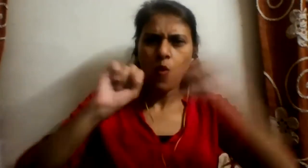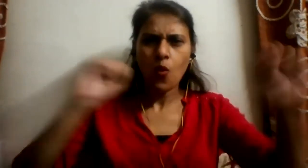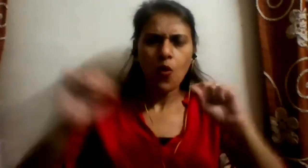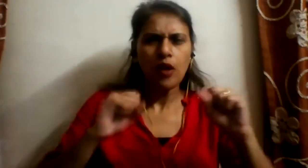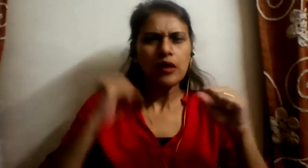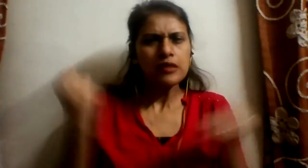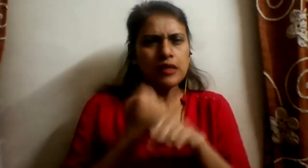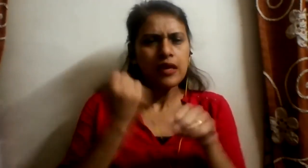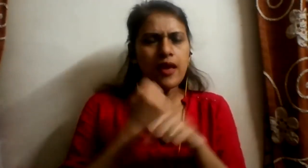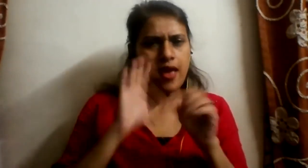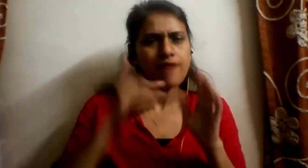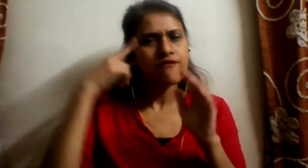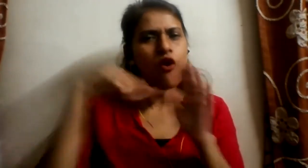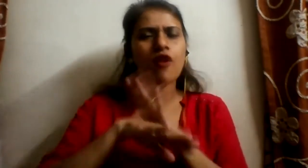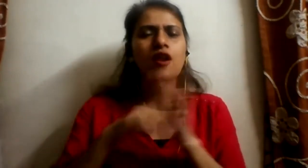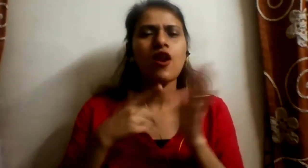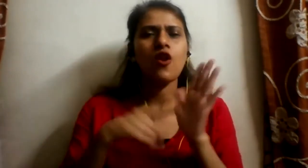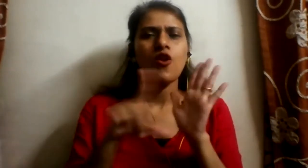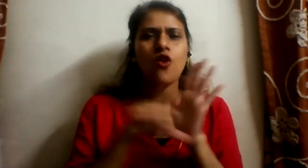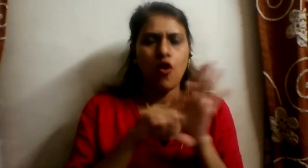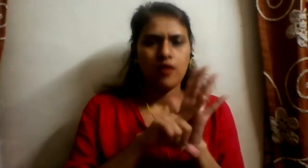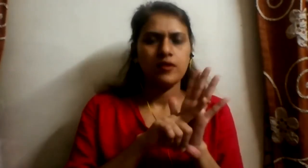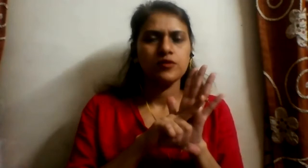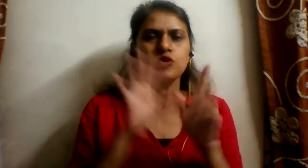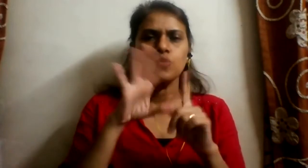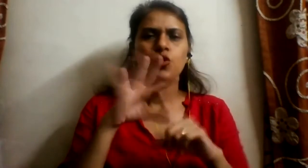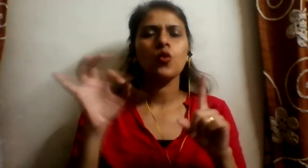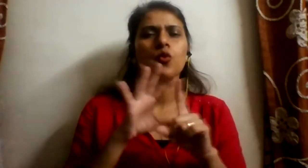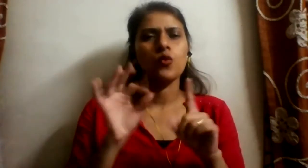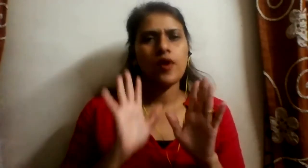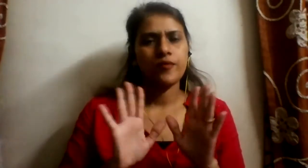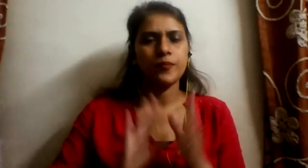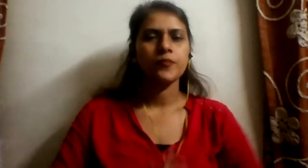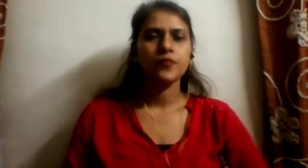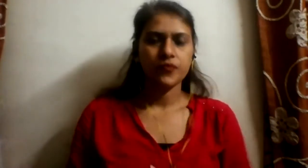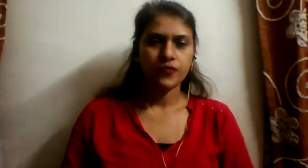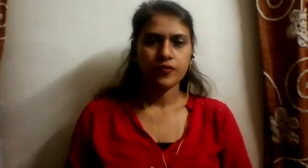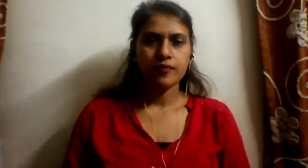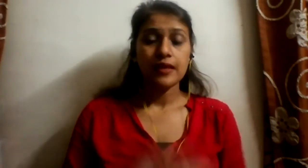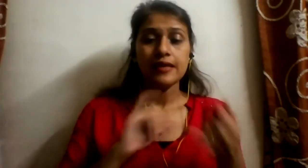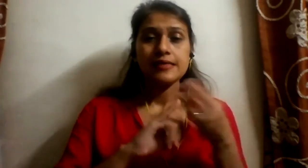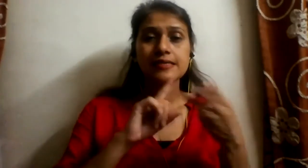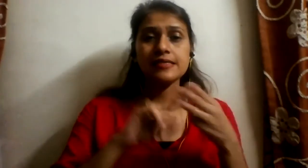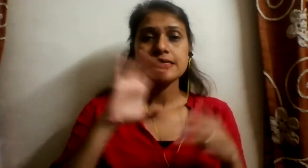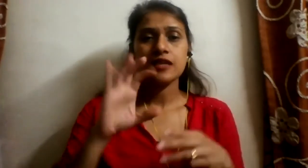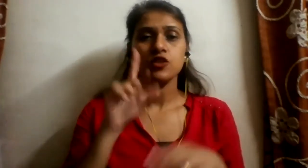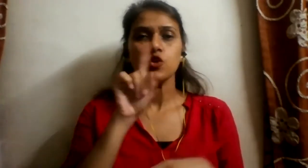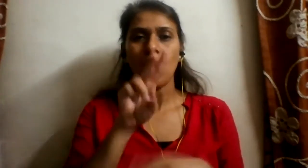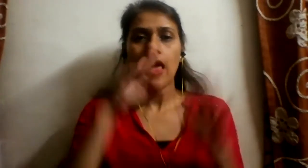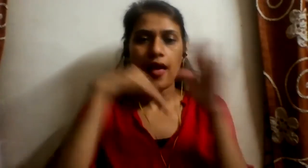law have remained unattended. Section 12(4) does